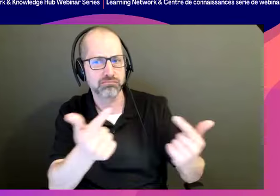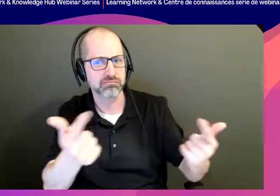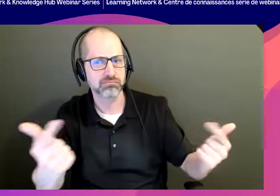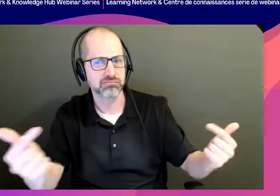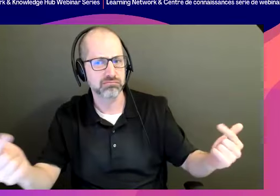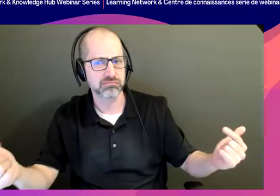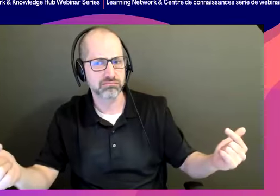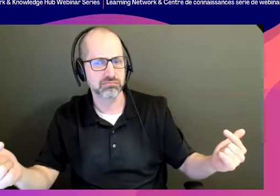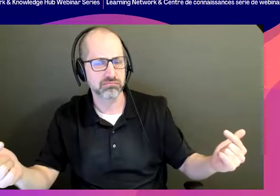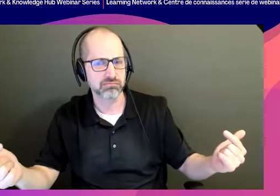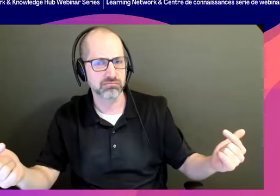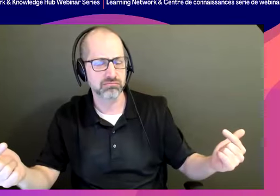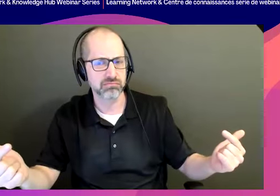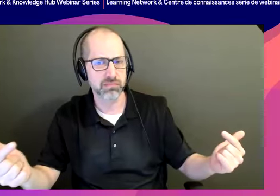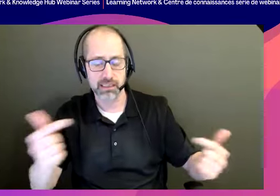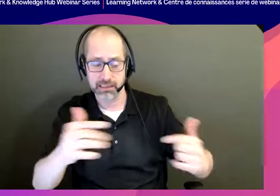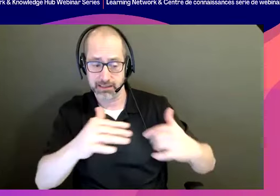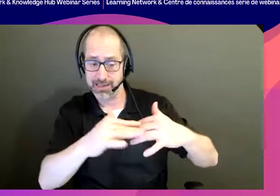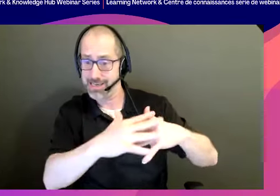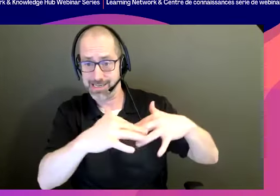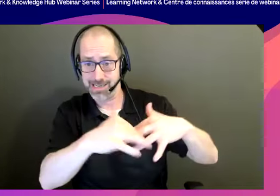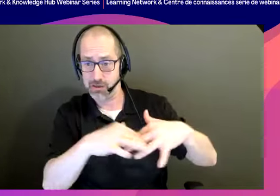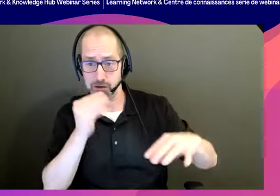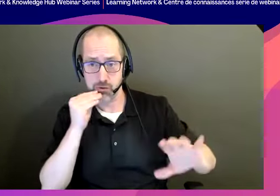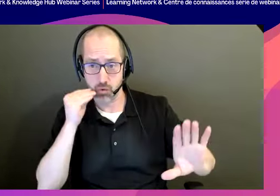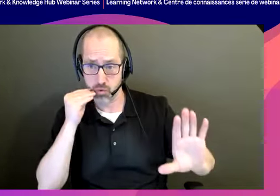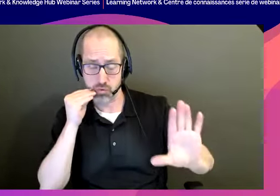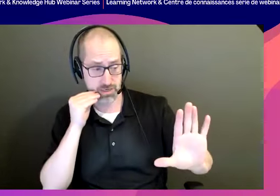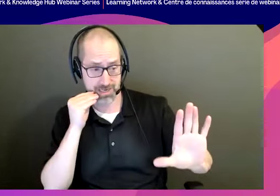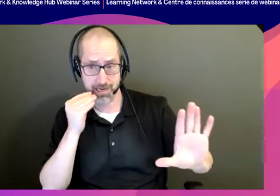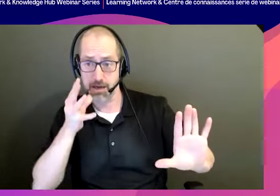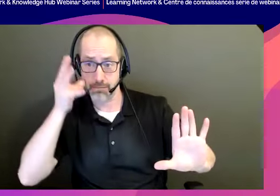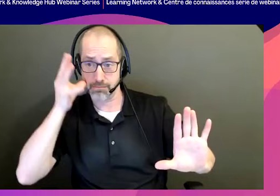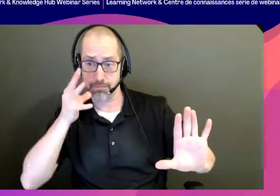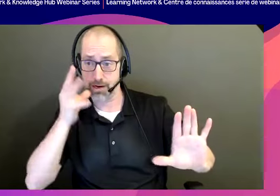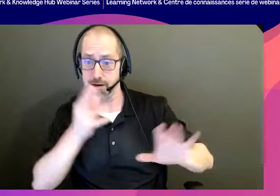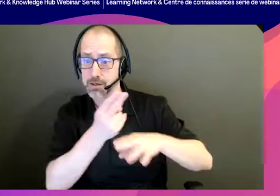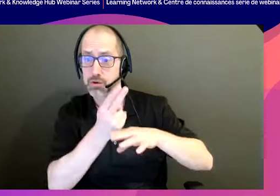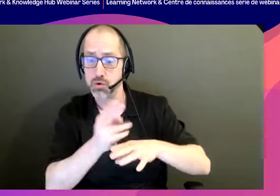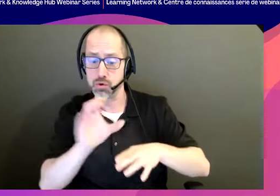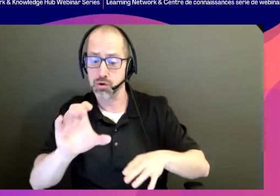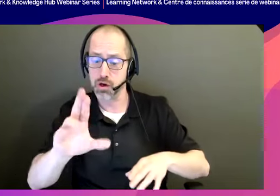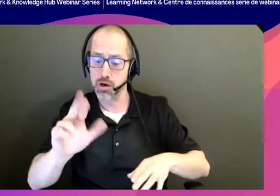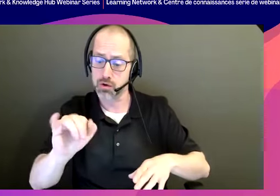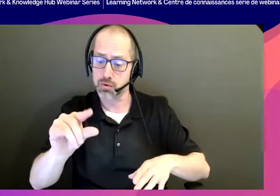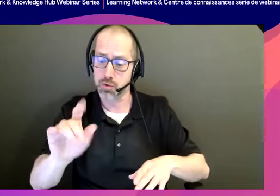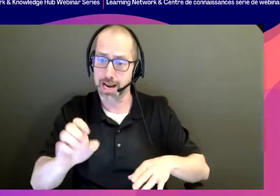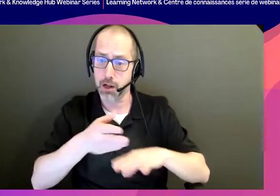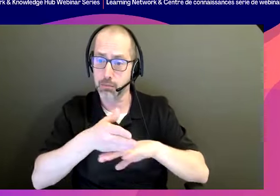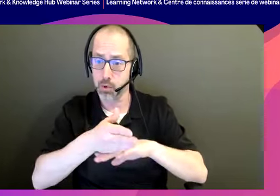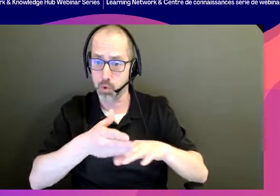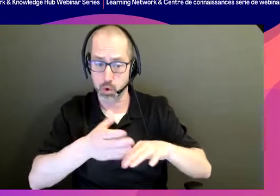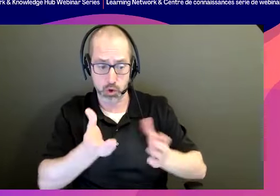in Indigenous homes where the parents use cradle boards and moss bags with their